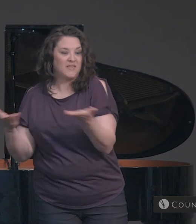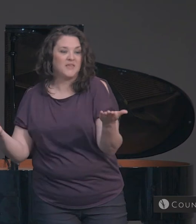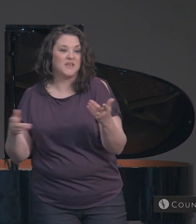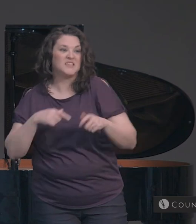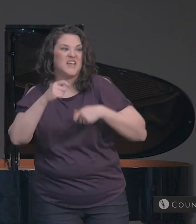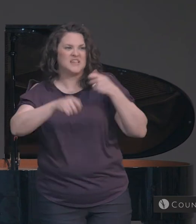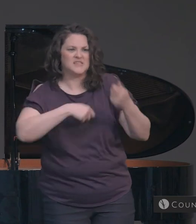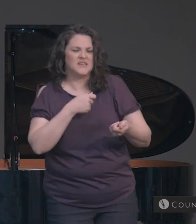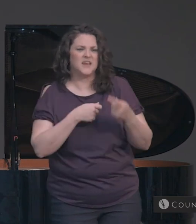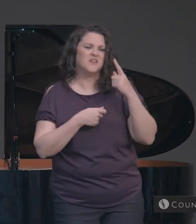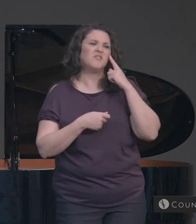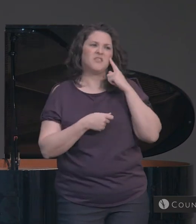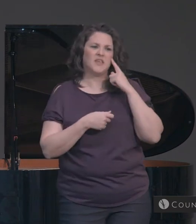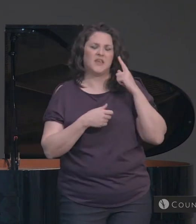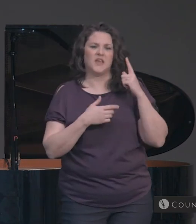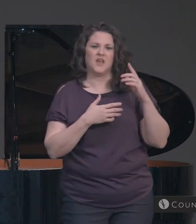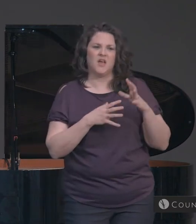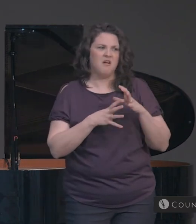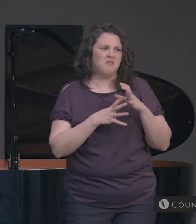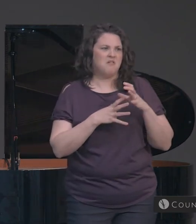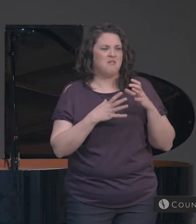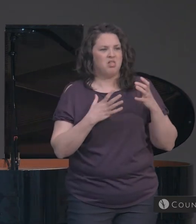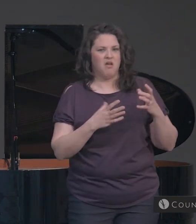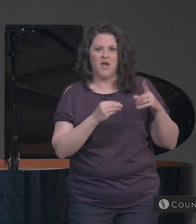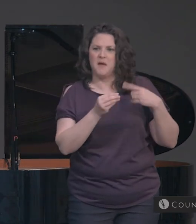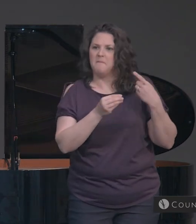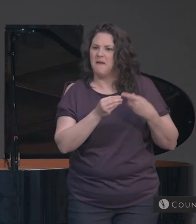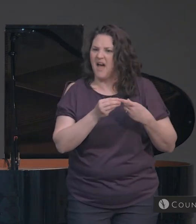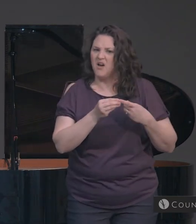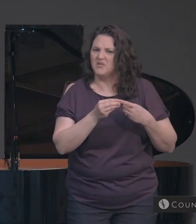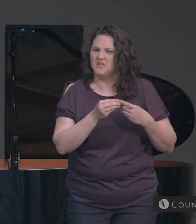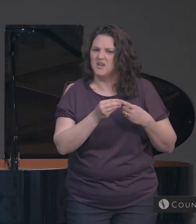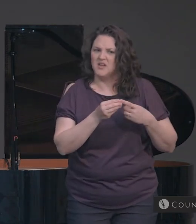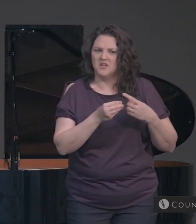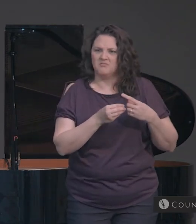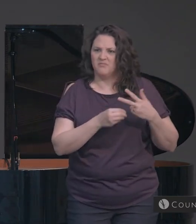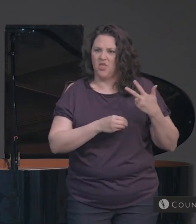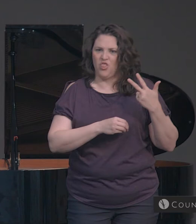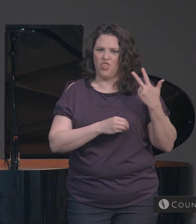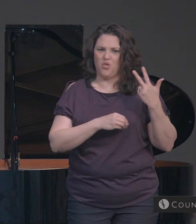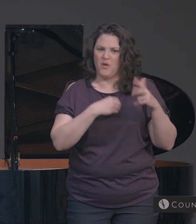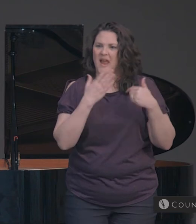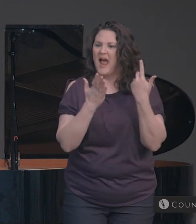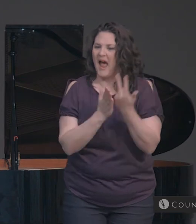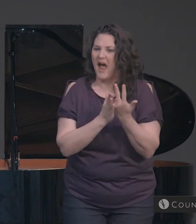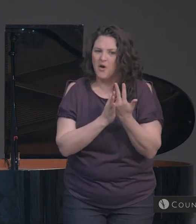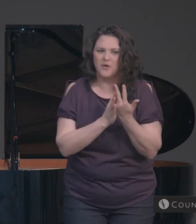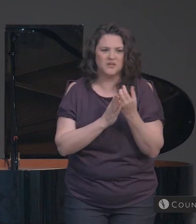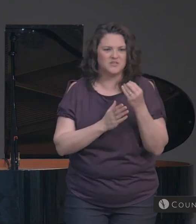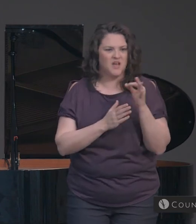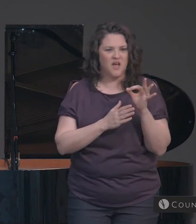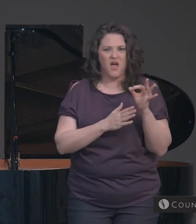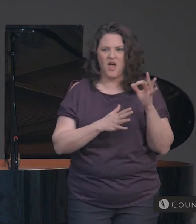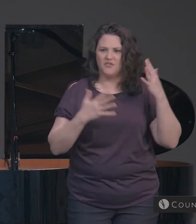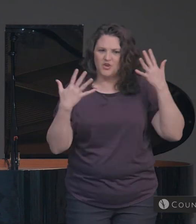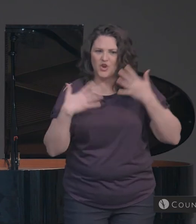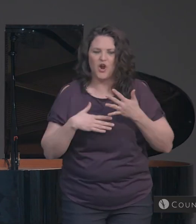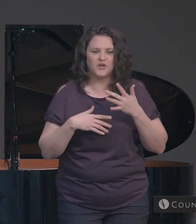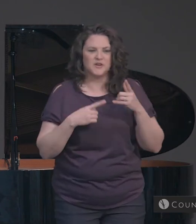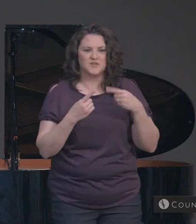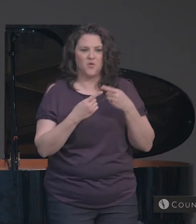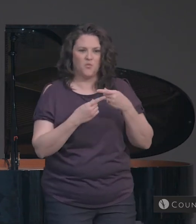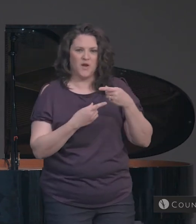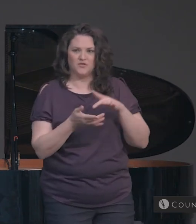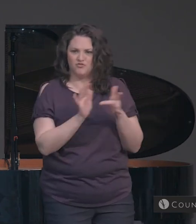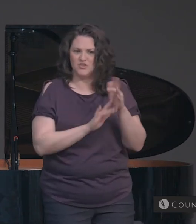for 3 hours on a Friday afternoon. The Saturday between Good Friday and